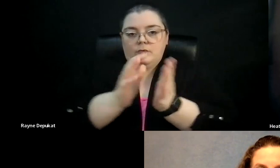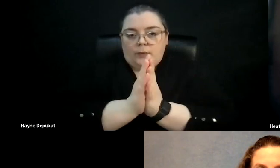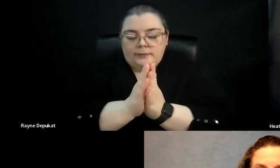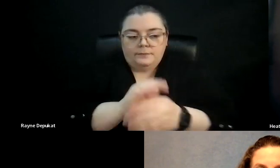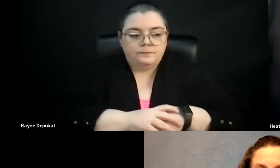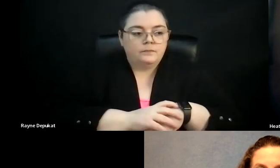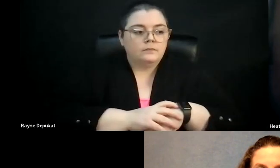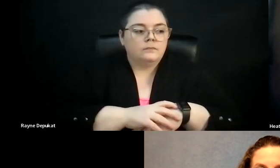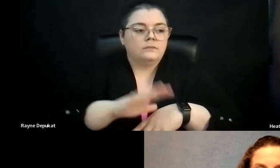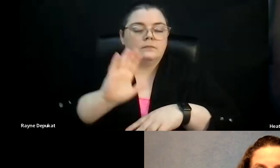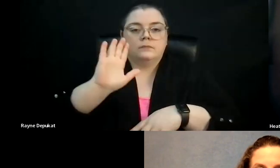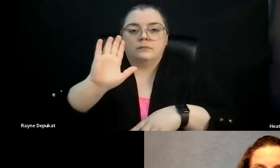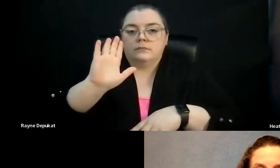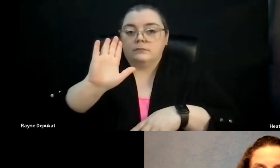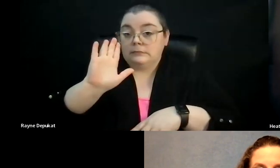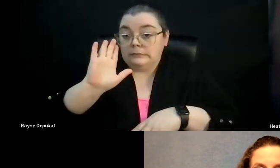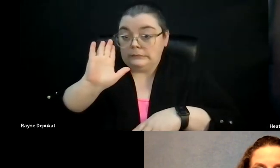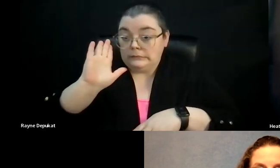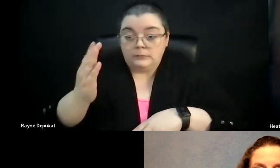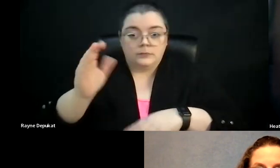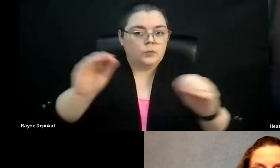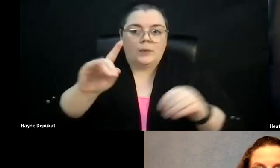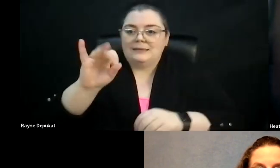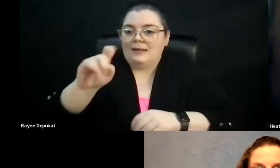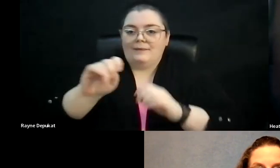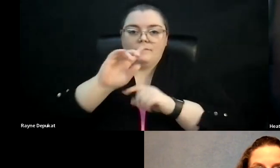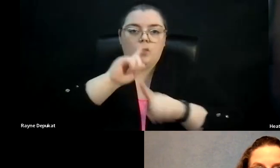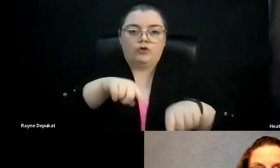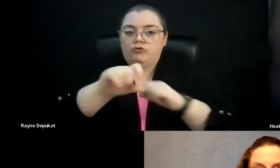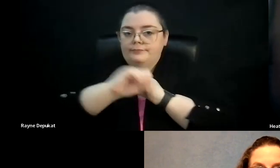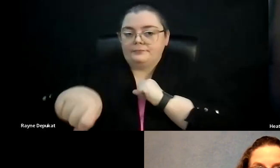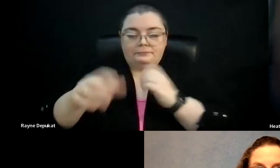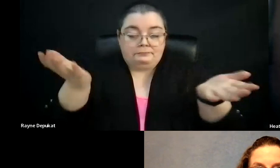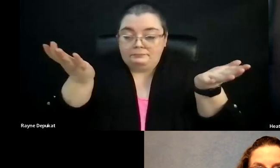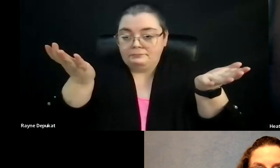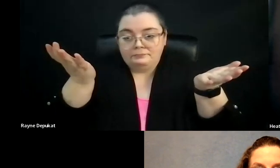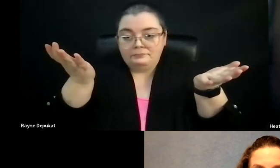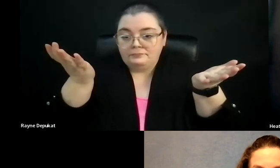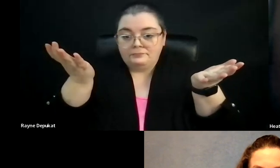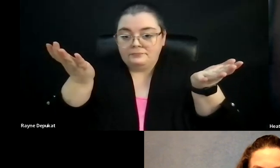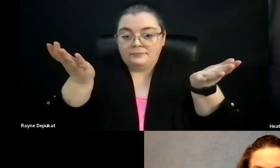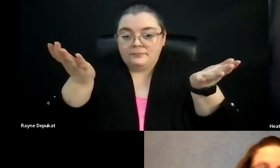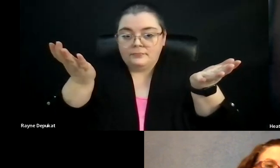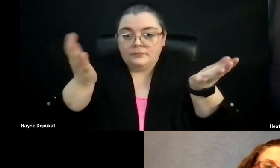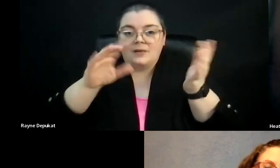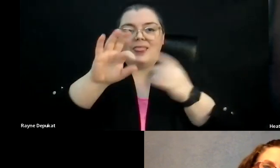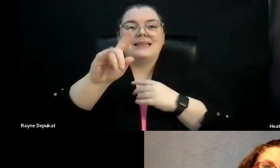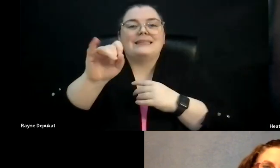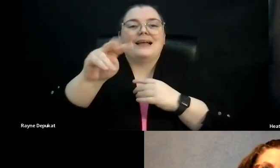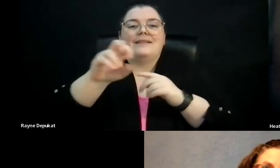to discuss the ADA request. It seems no one had